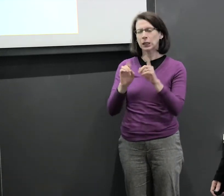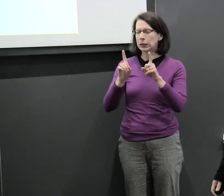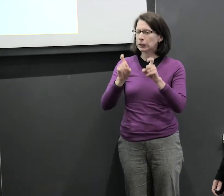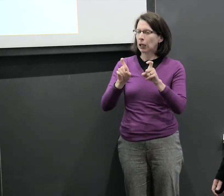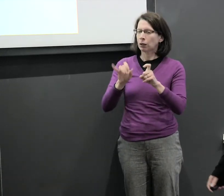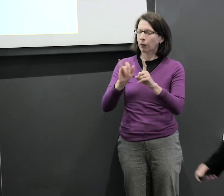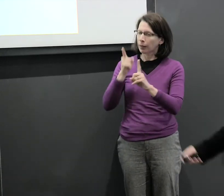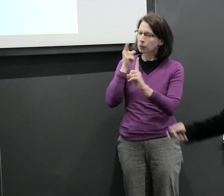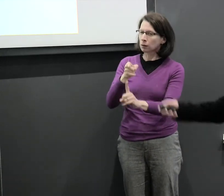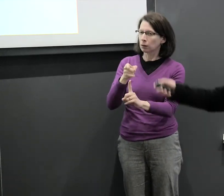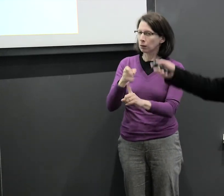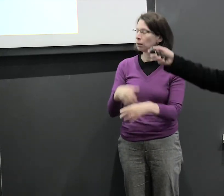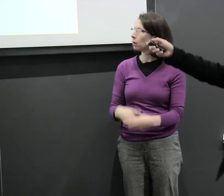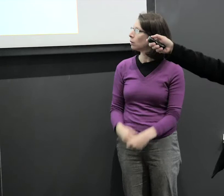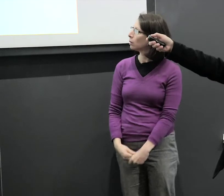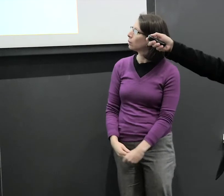issue.